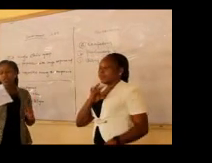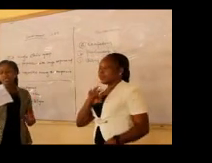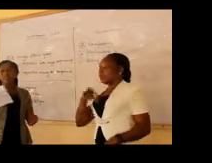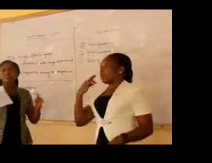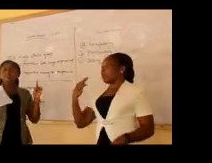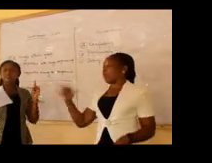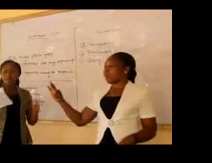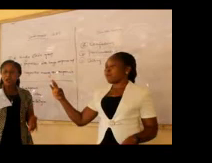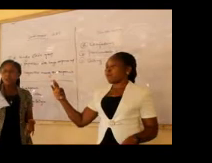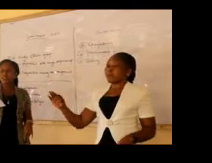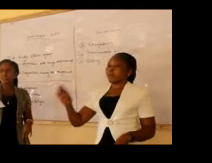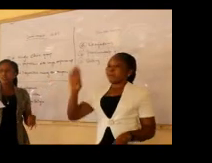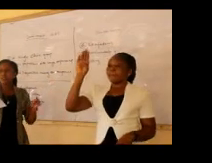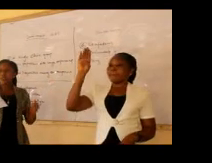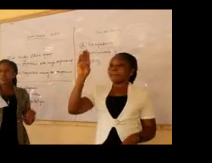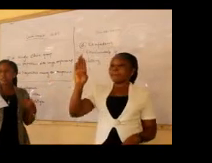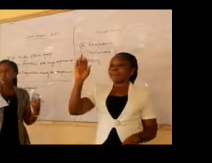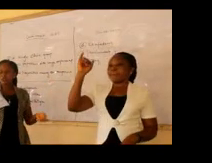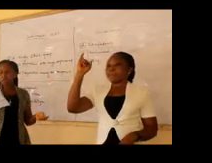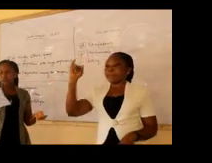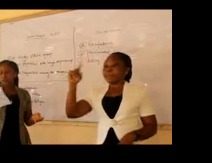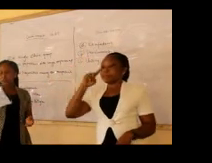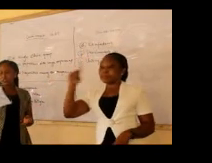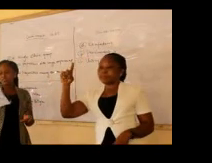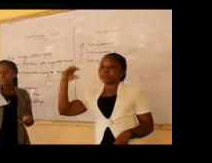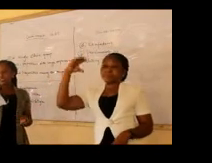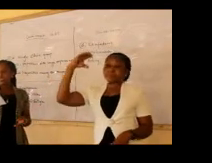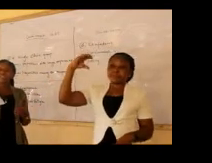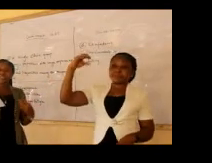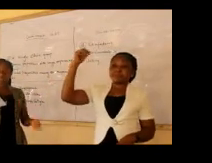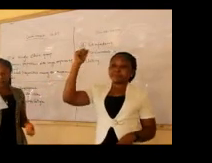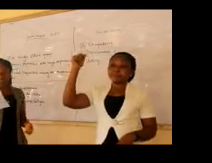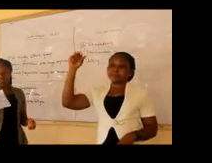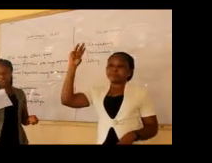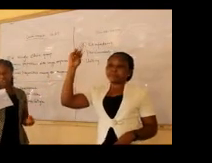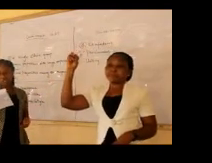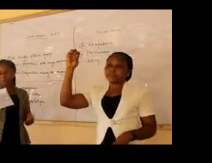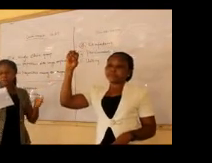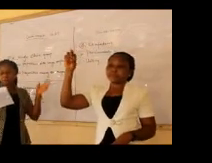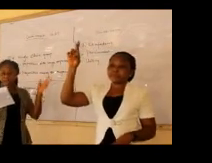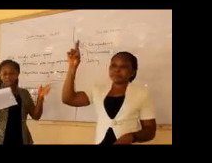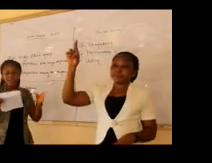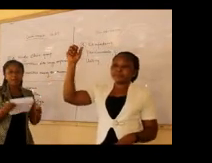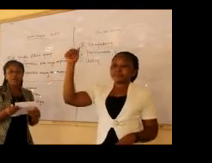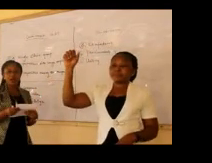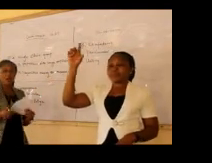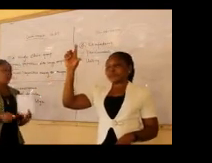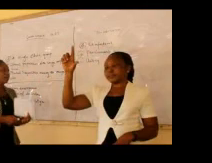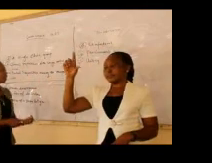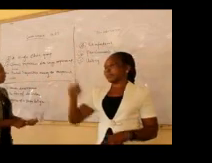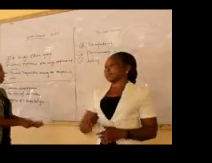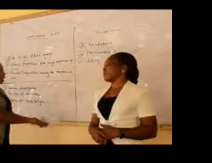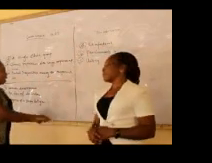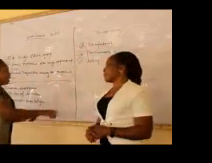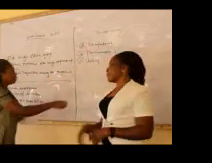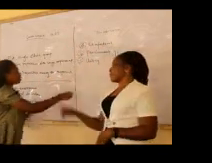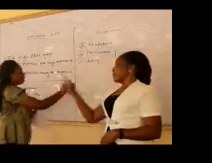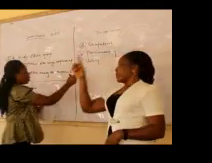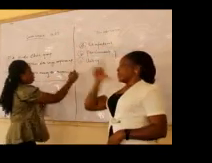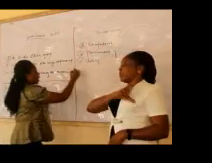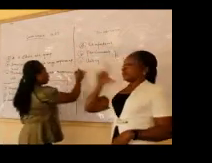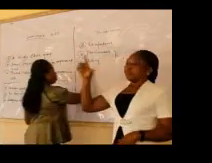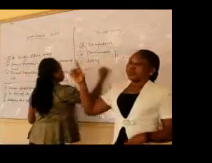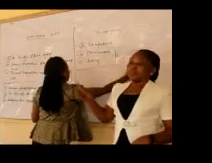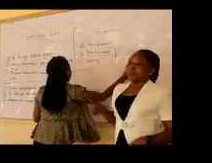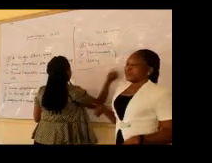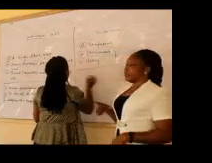the following is a demerit? Now demerit here also can be what? Disadvantage of a bicameral what?